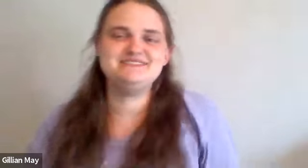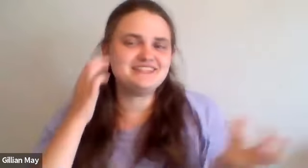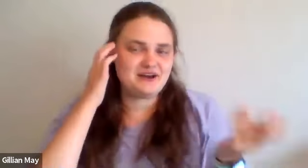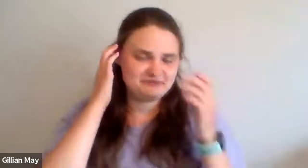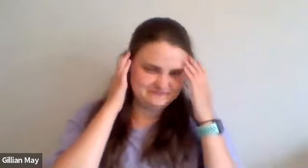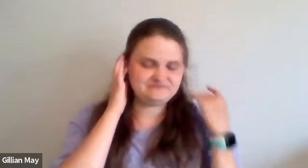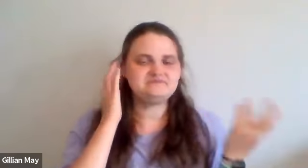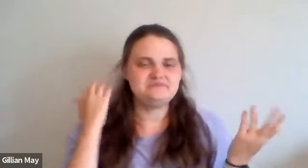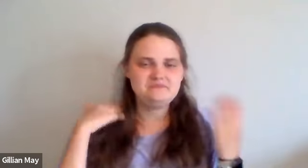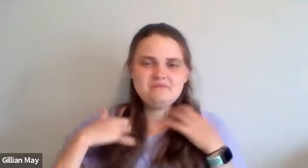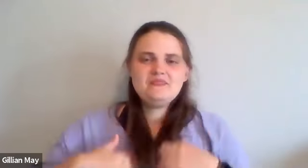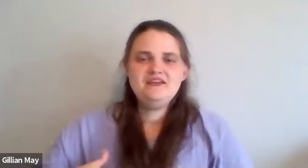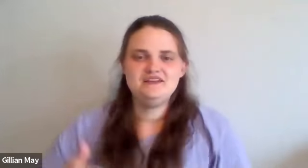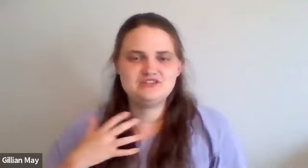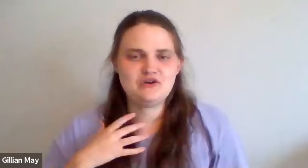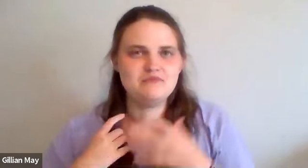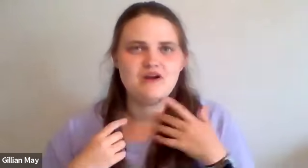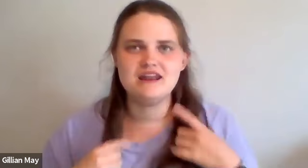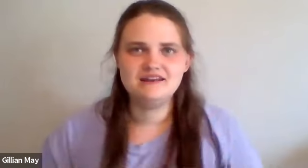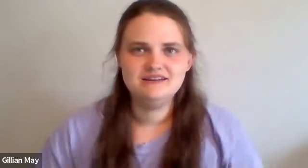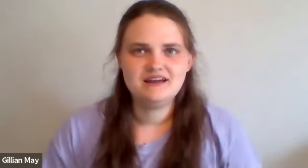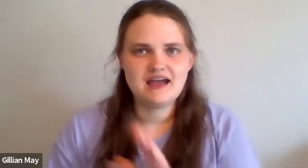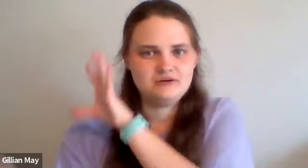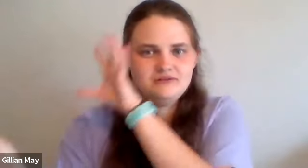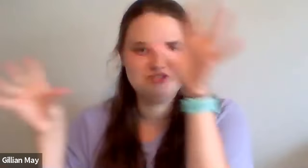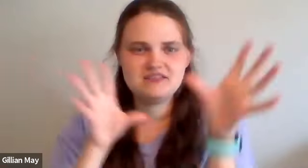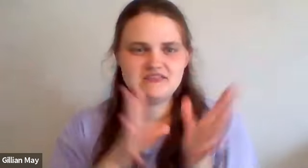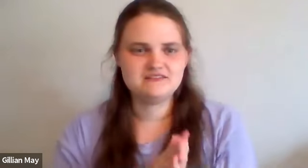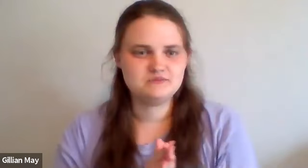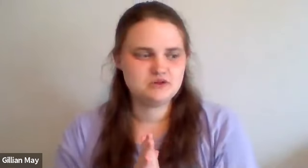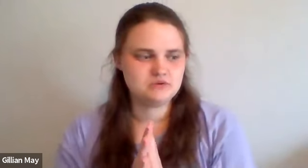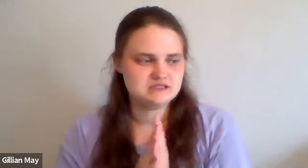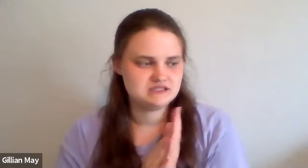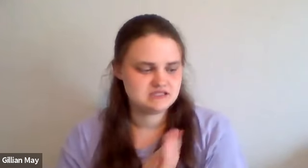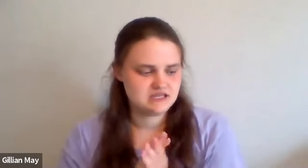So sorry, I'm running out. I'm trying to think of some good ones. Let's see.